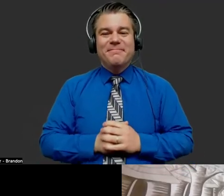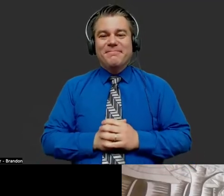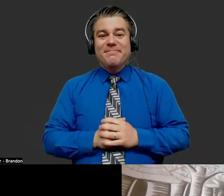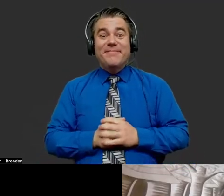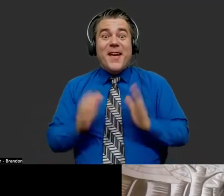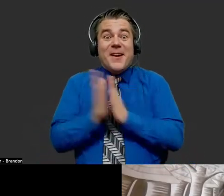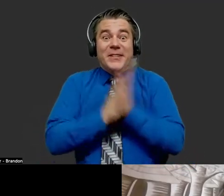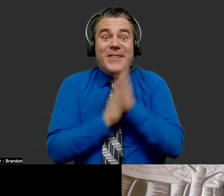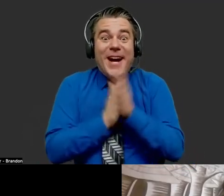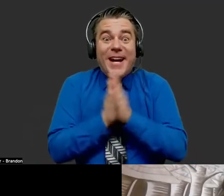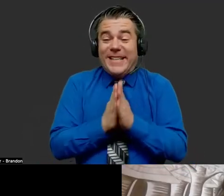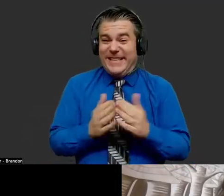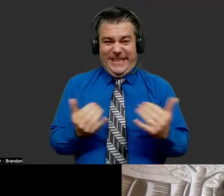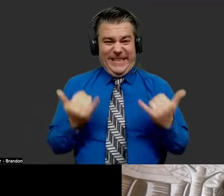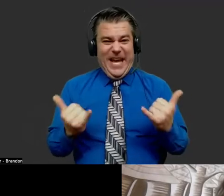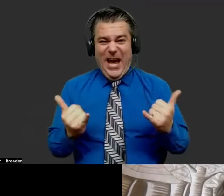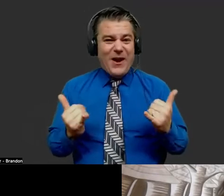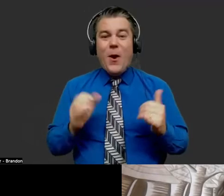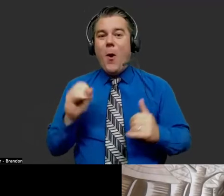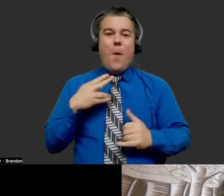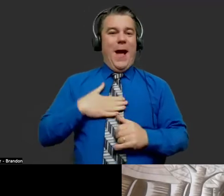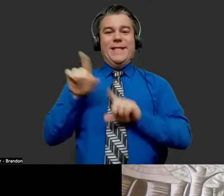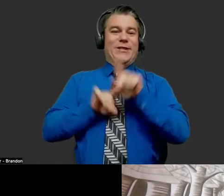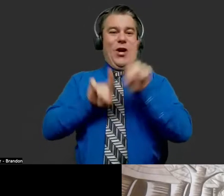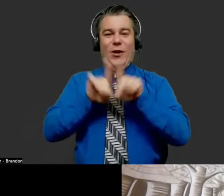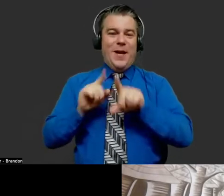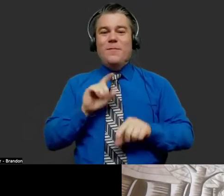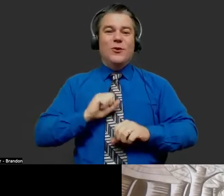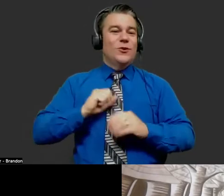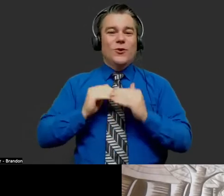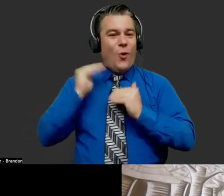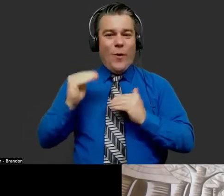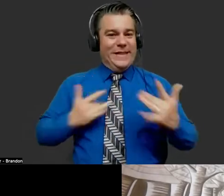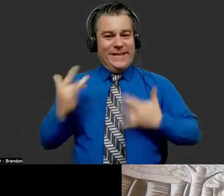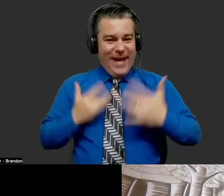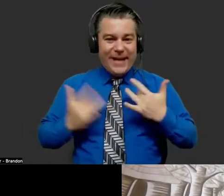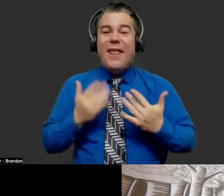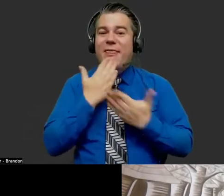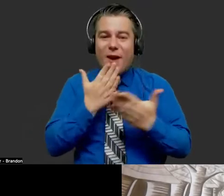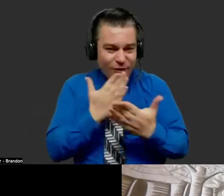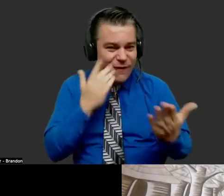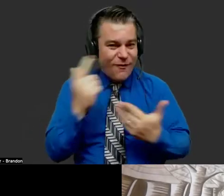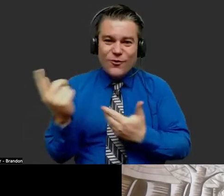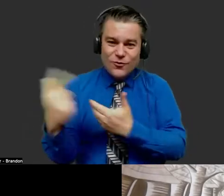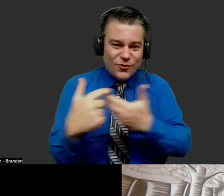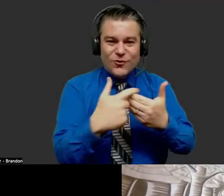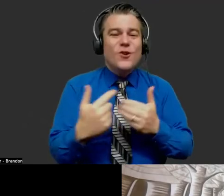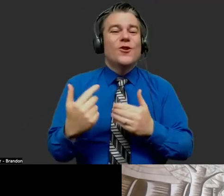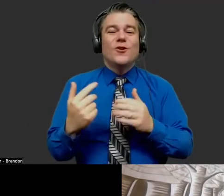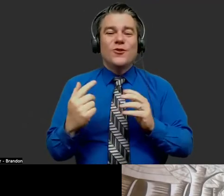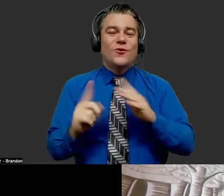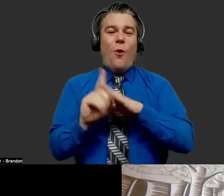All right, here we are. Oh, my stars. I'm so excited. Thank you guys so much for showing up today for our